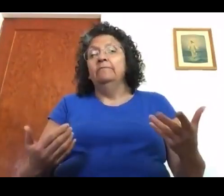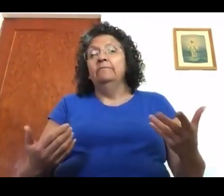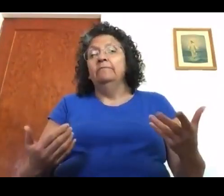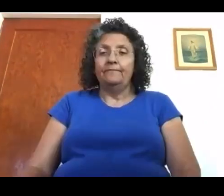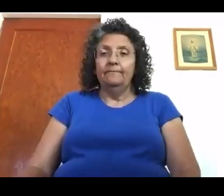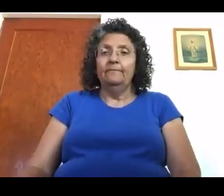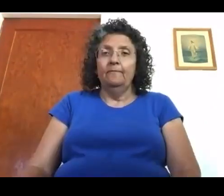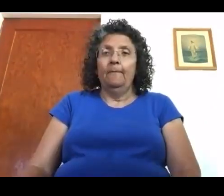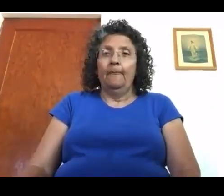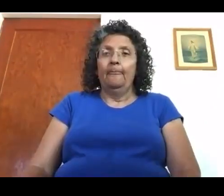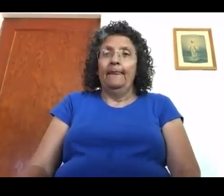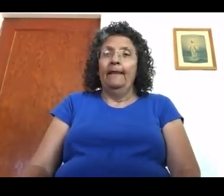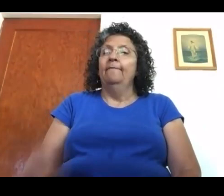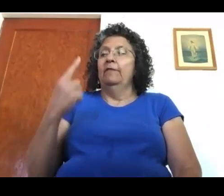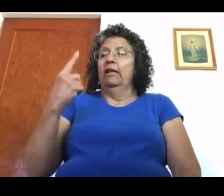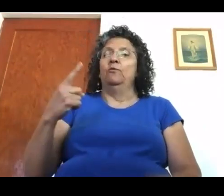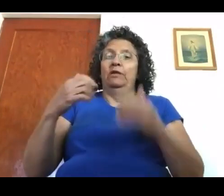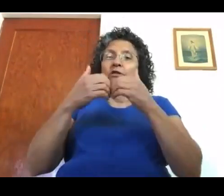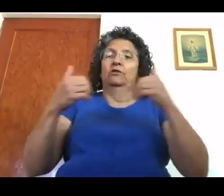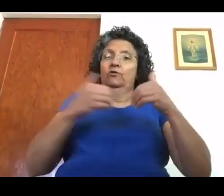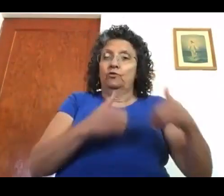the seeds.